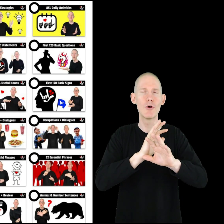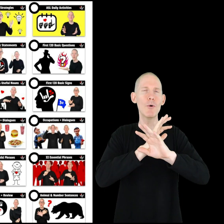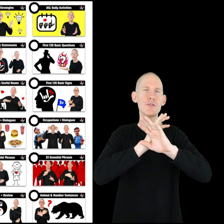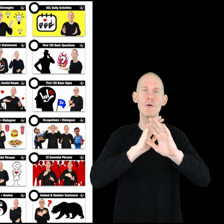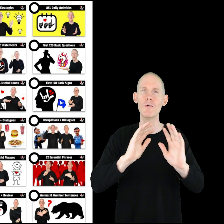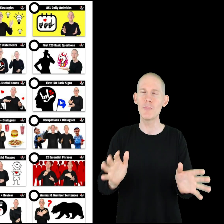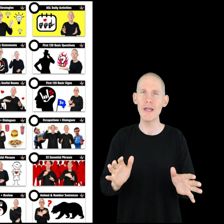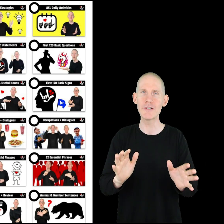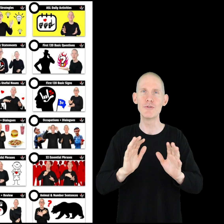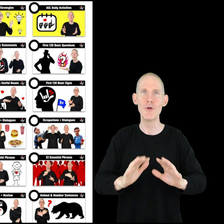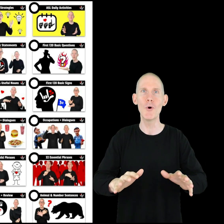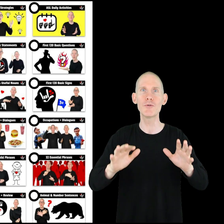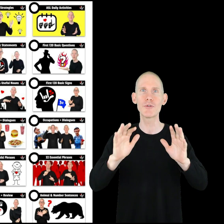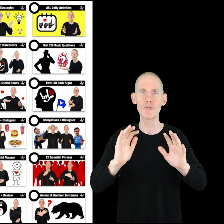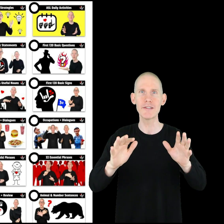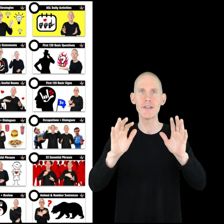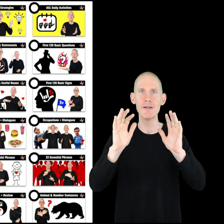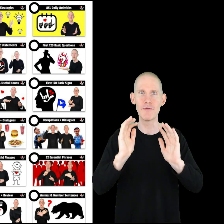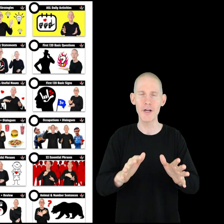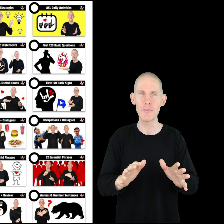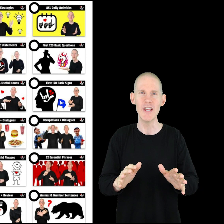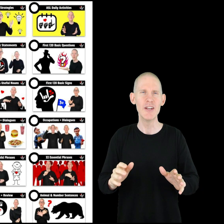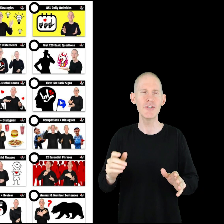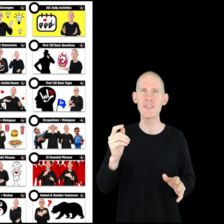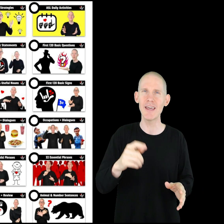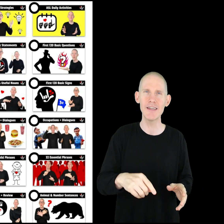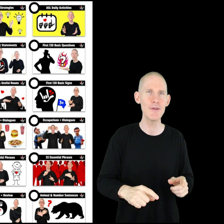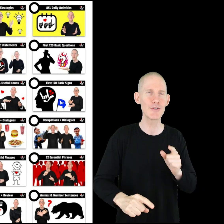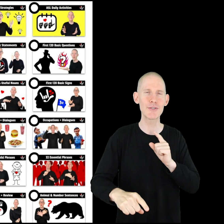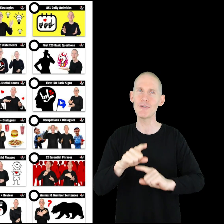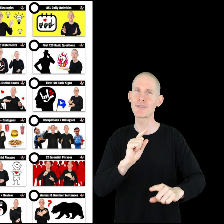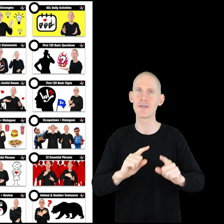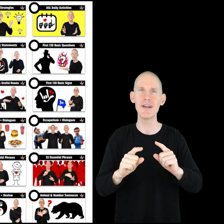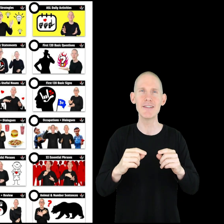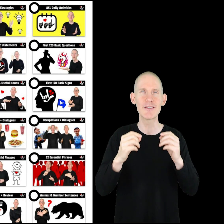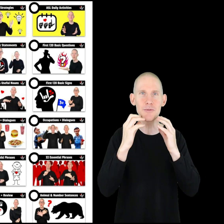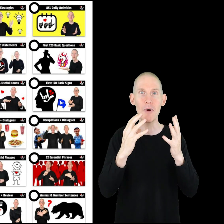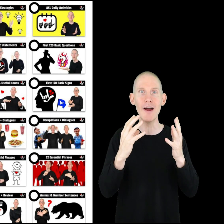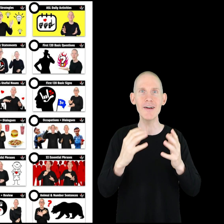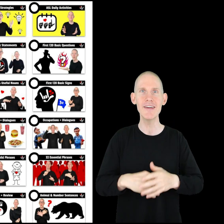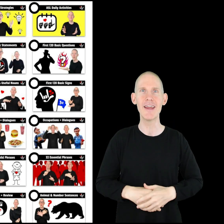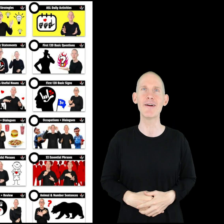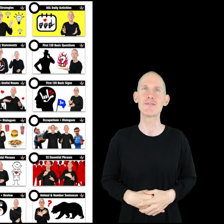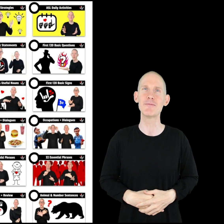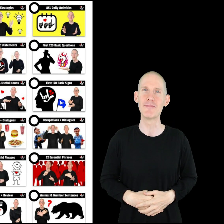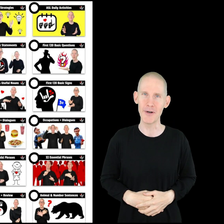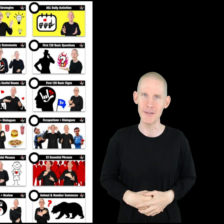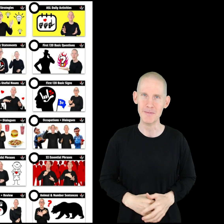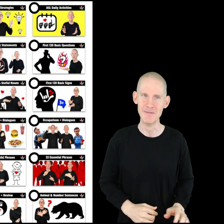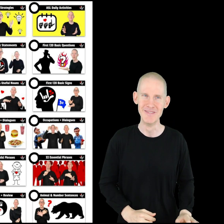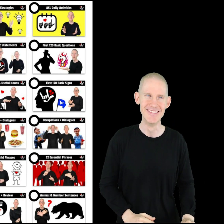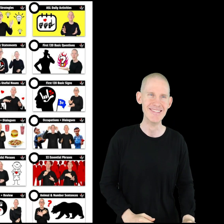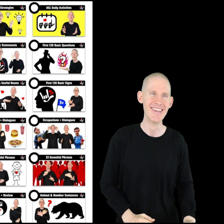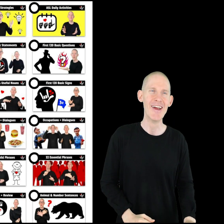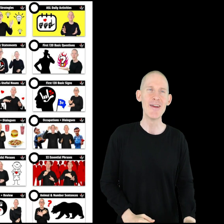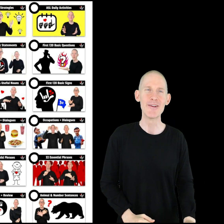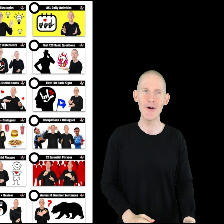at your own pace, no stress environment. Just get in there, start signing, smile, and have some fun. Go